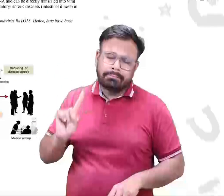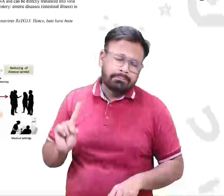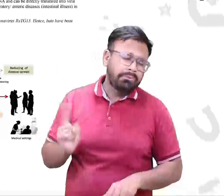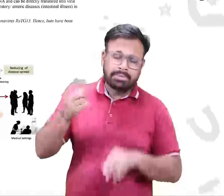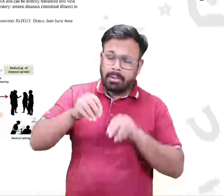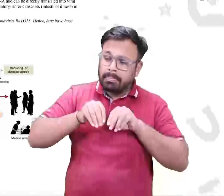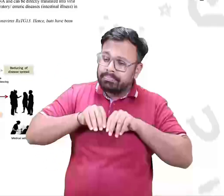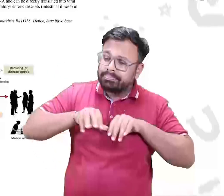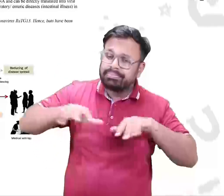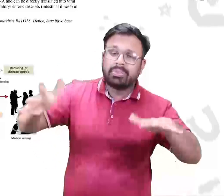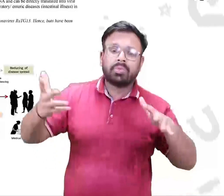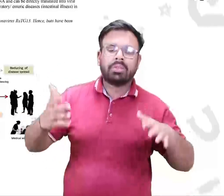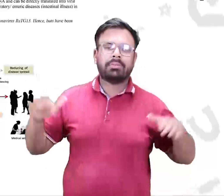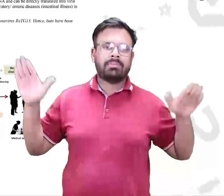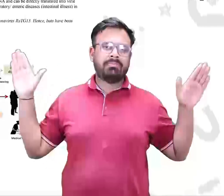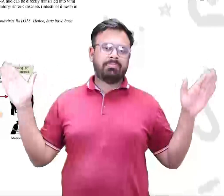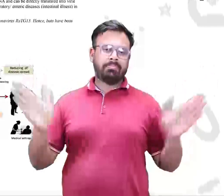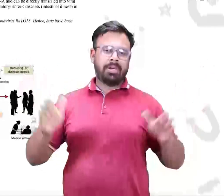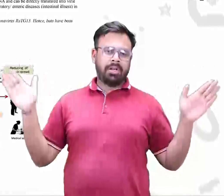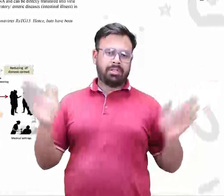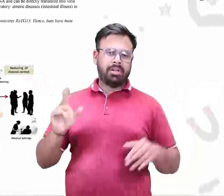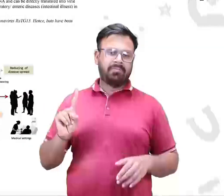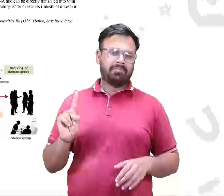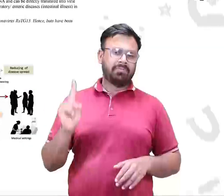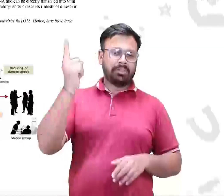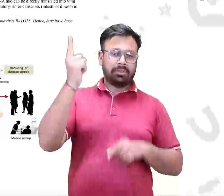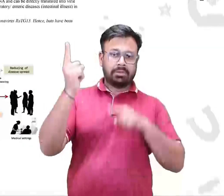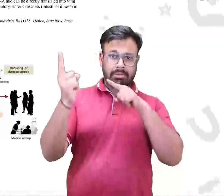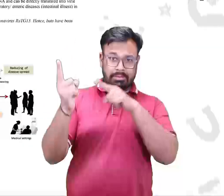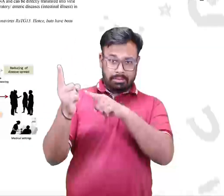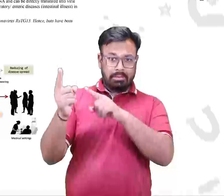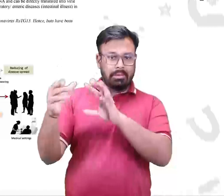to bat coronavirus,